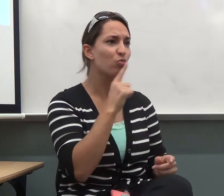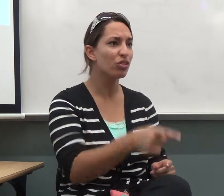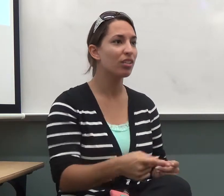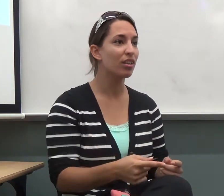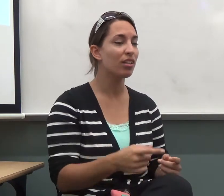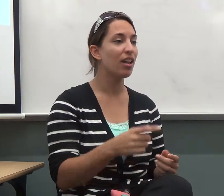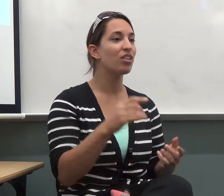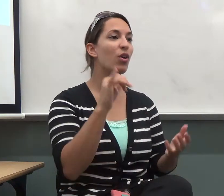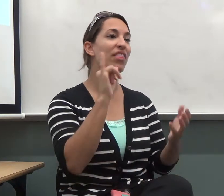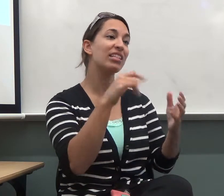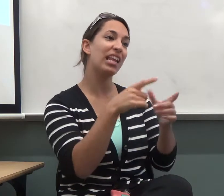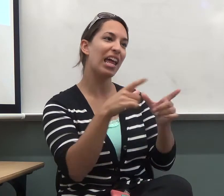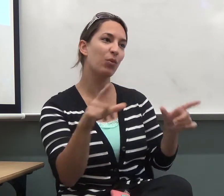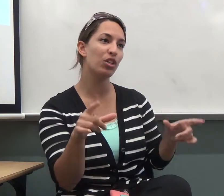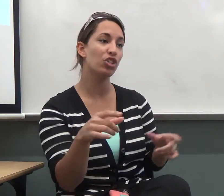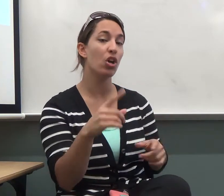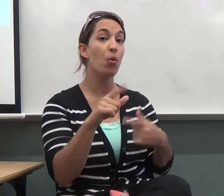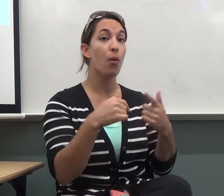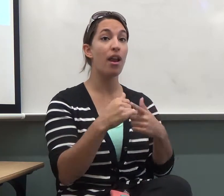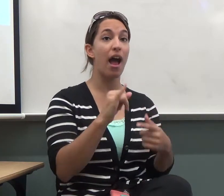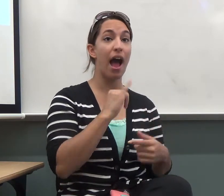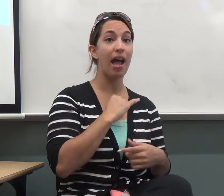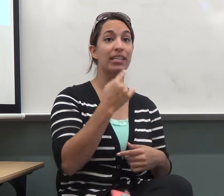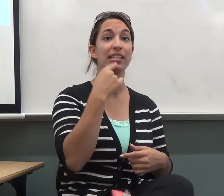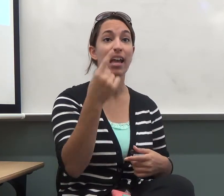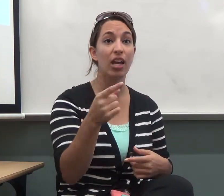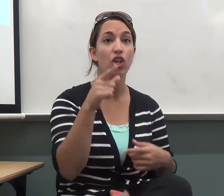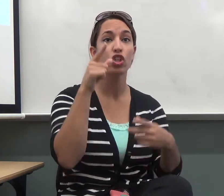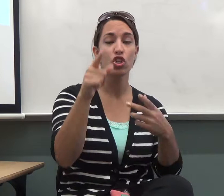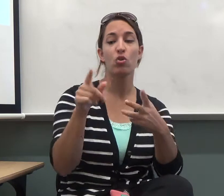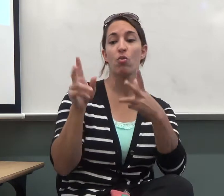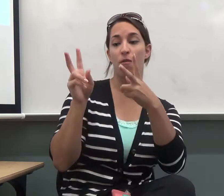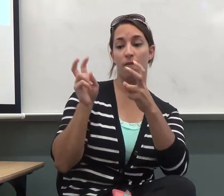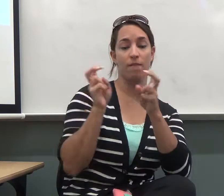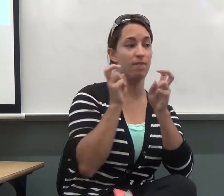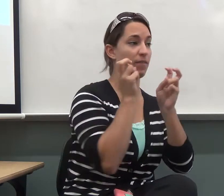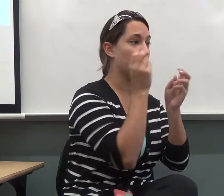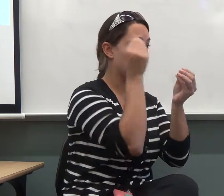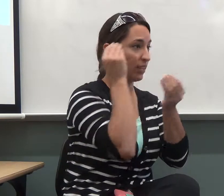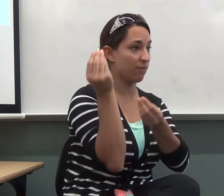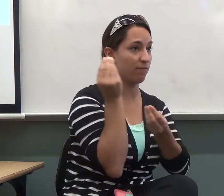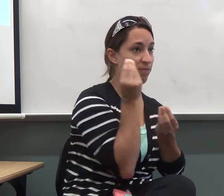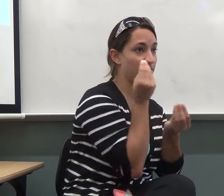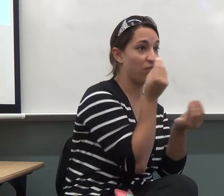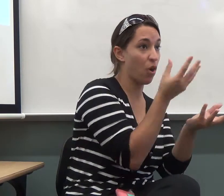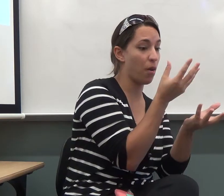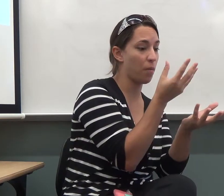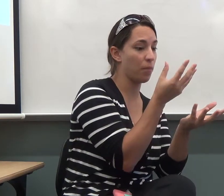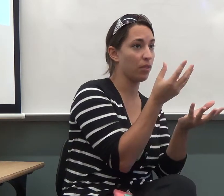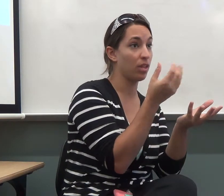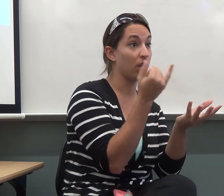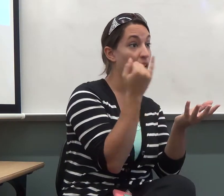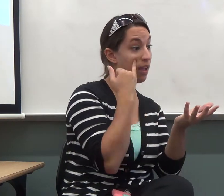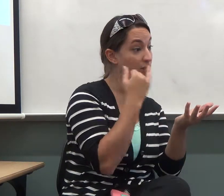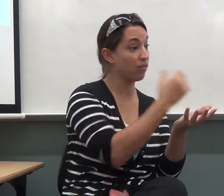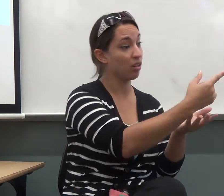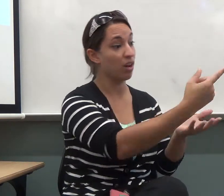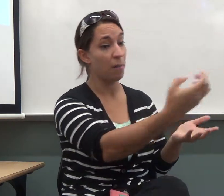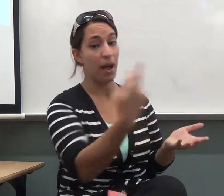when I say something and you take it in, has to be exact, doesn't it? Because what if somebody came back to you and said, you know what, that's wrong. So you have this whole idea